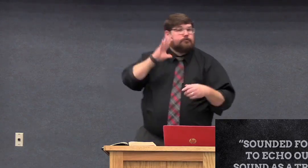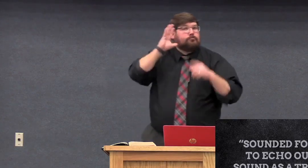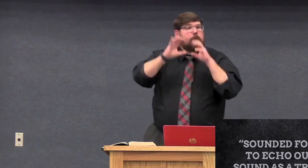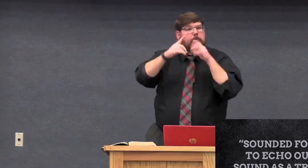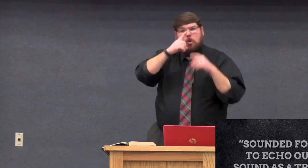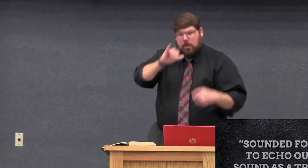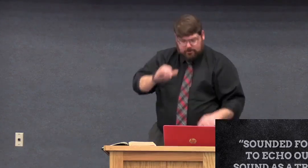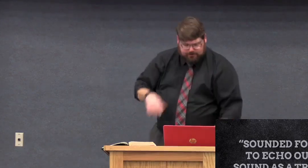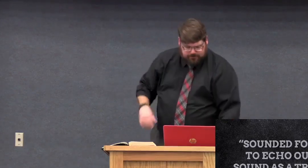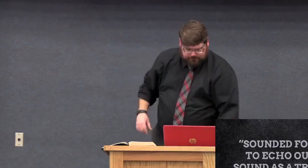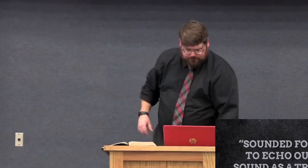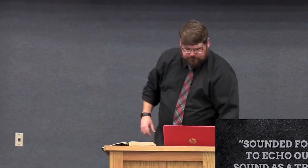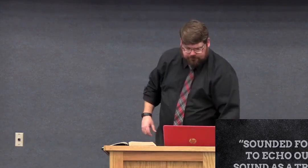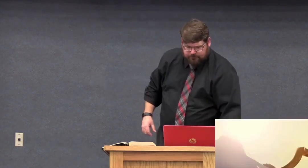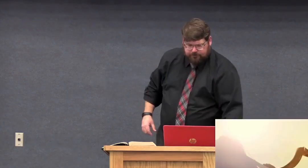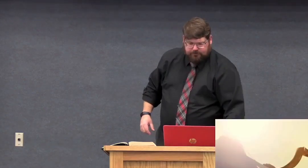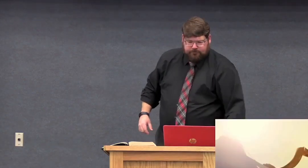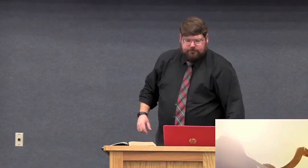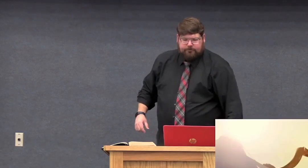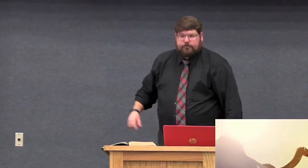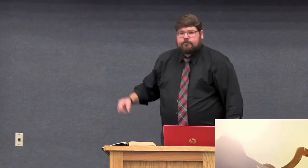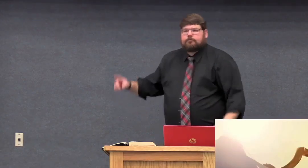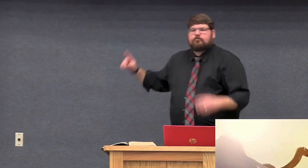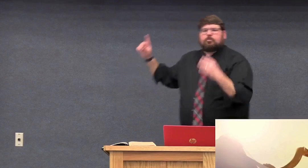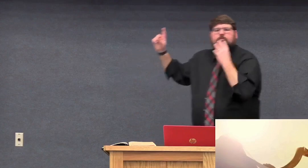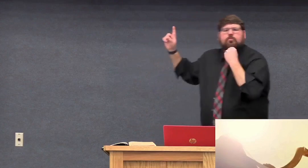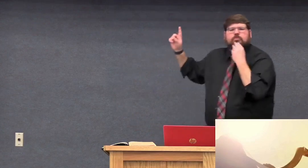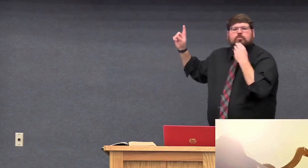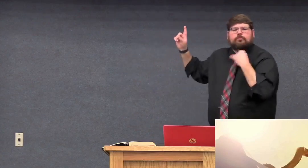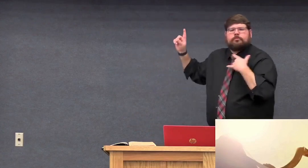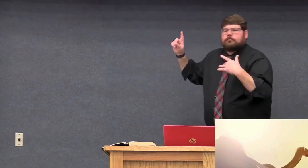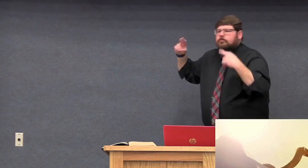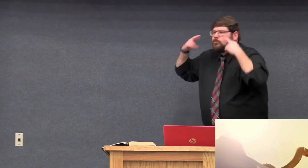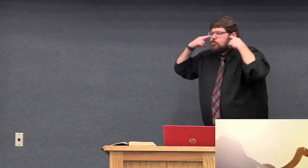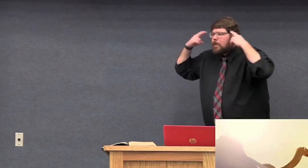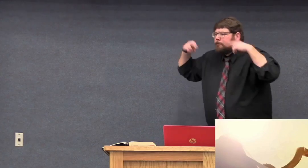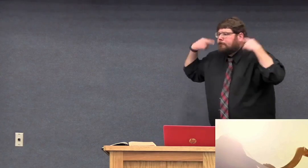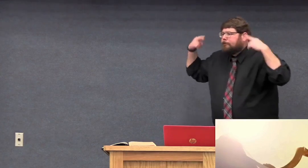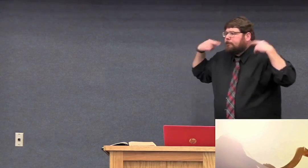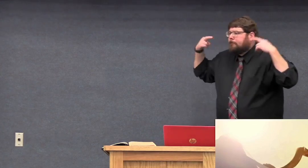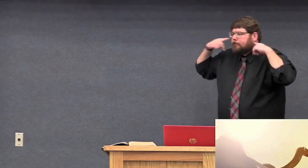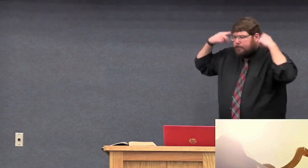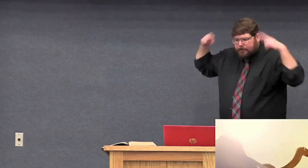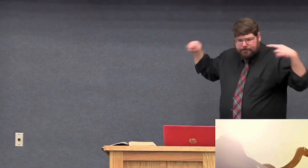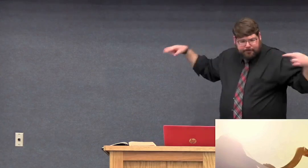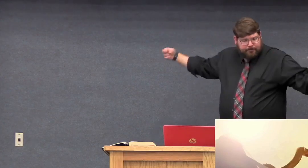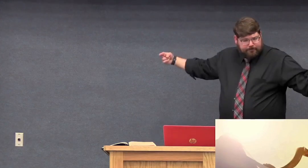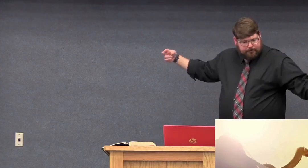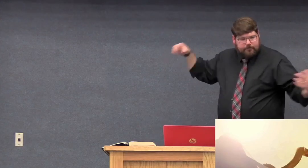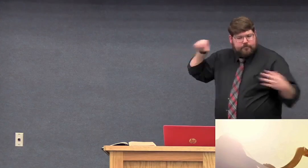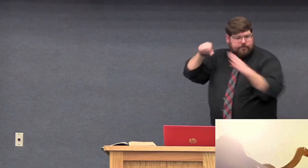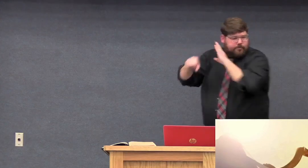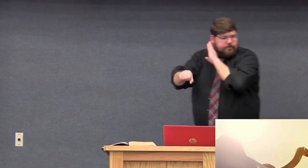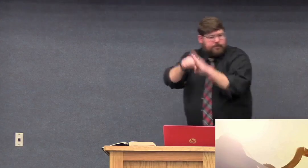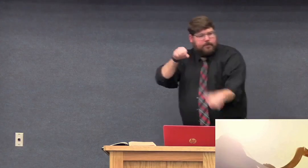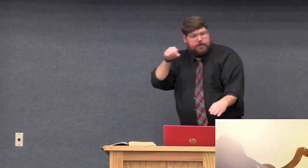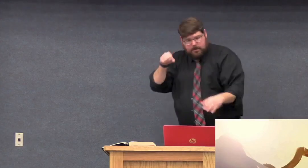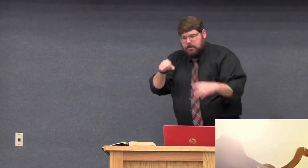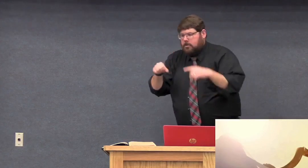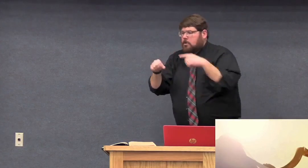the vibrations. This is what trumpets used to look like. This is what a Jewish person at this time would have thought as a trumpet.